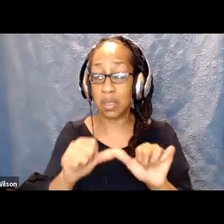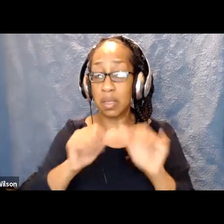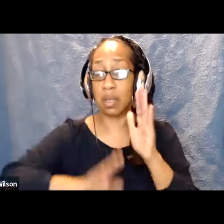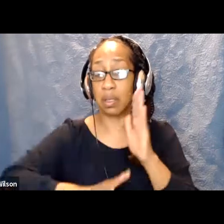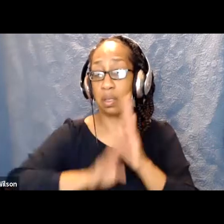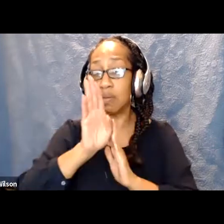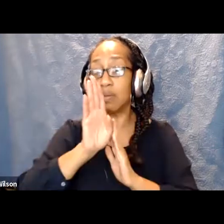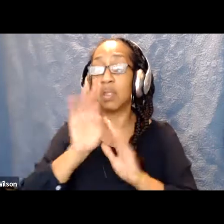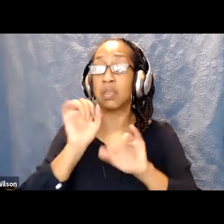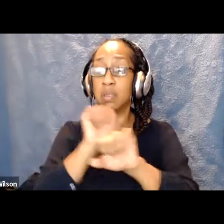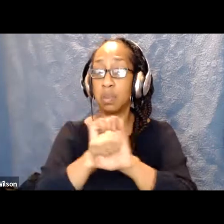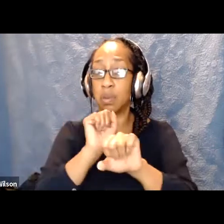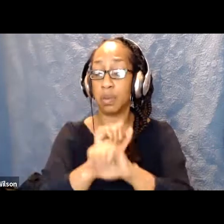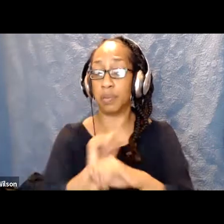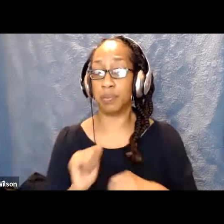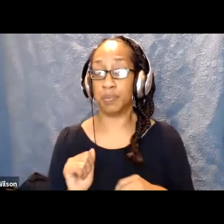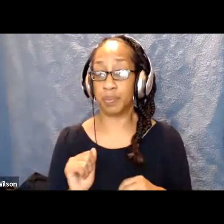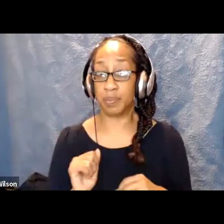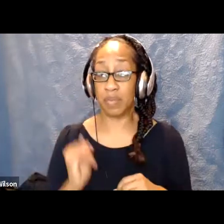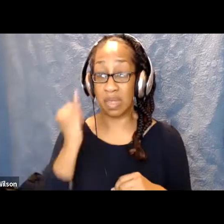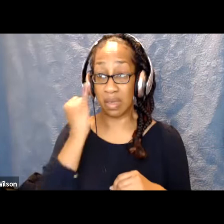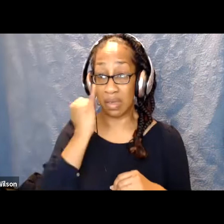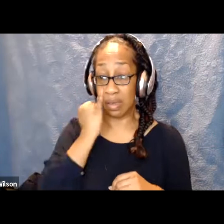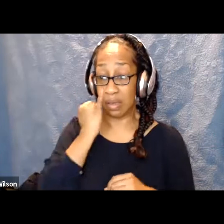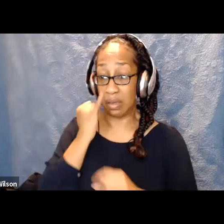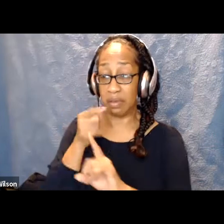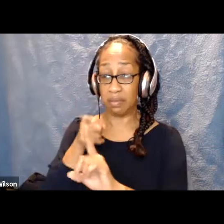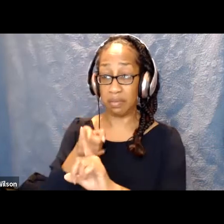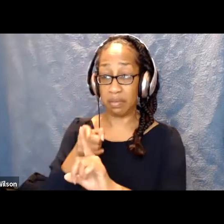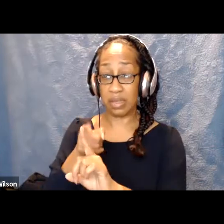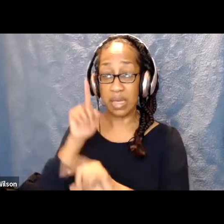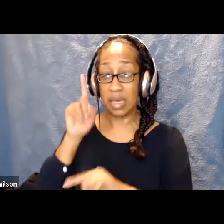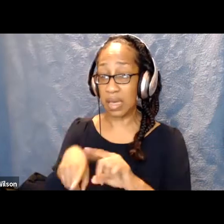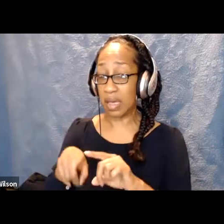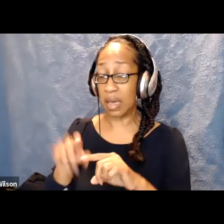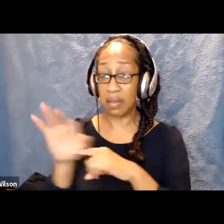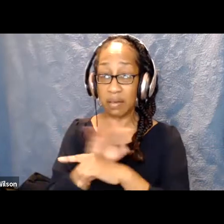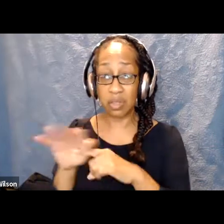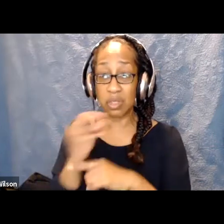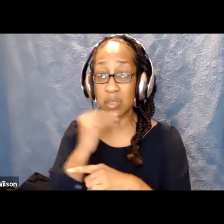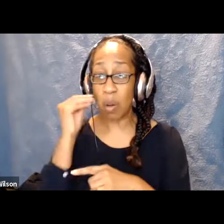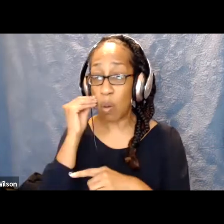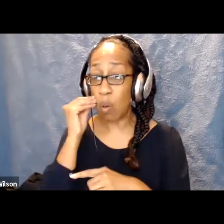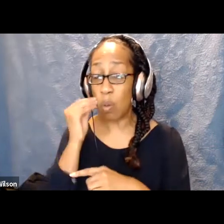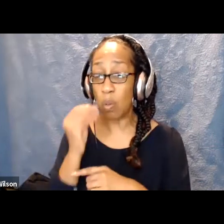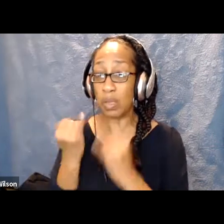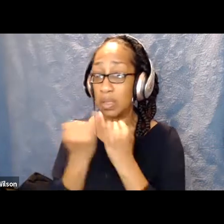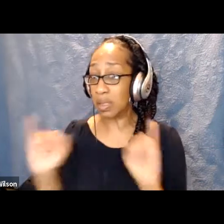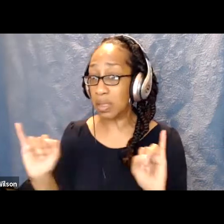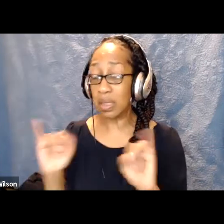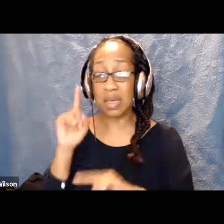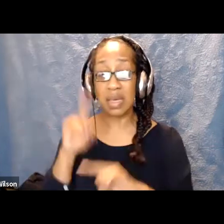employment. If the individual cannot independently function in their home and in the community, they can't